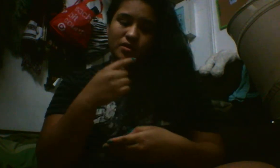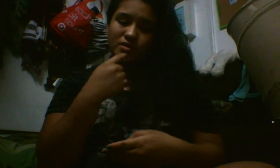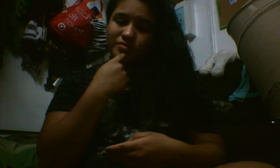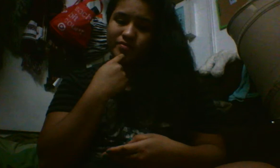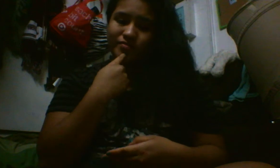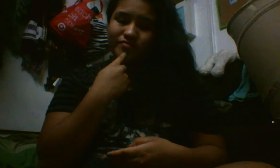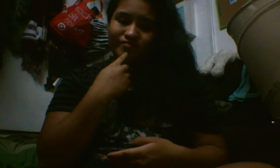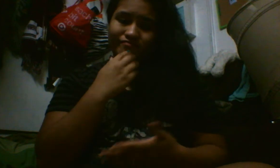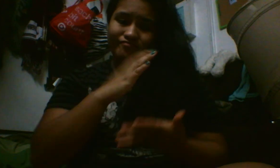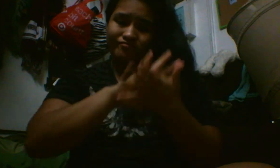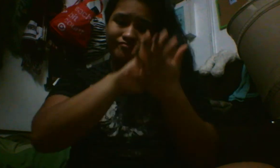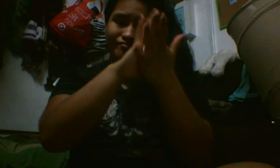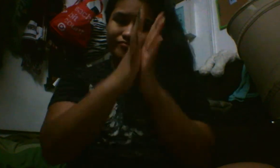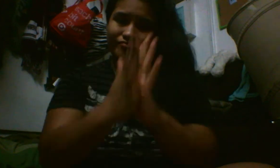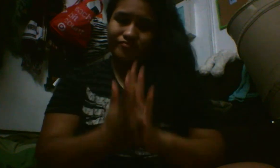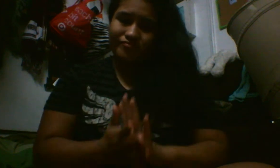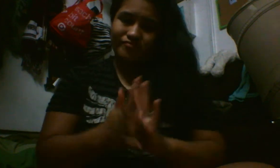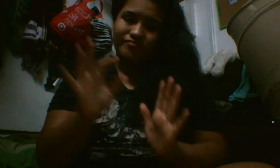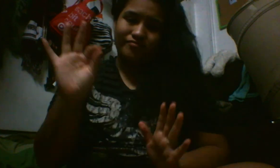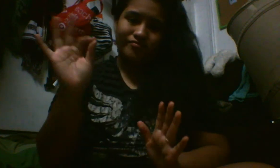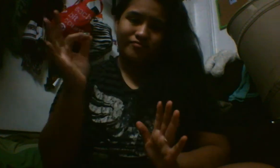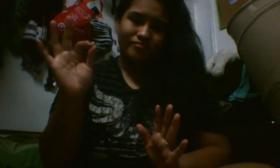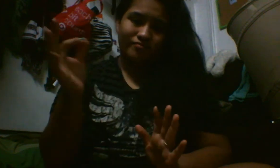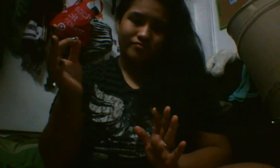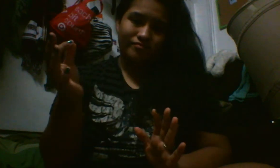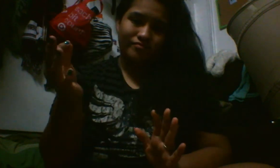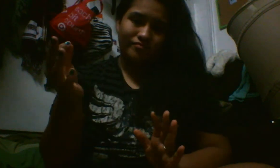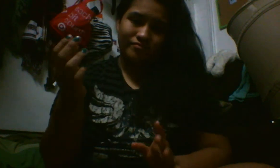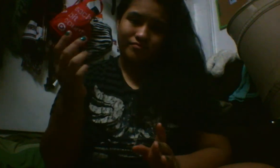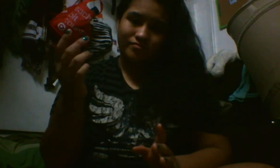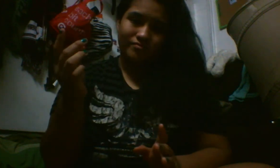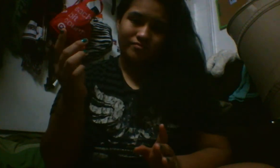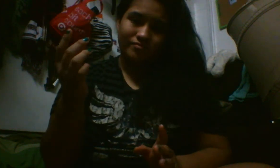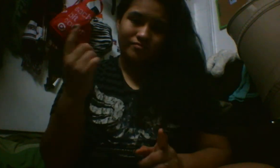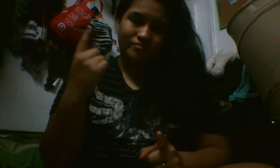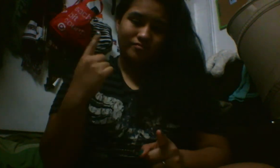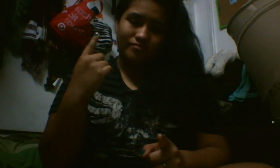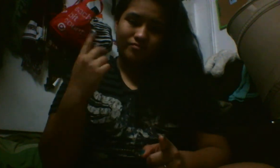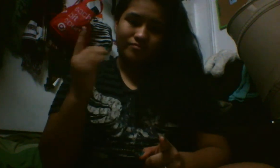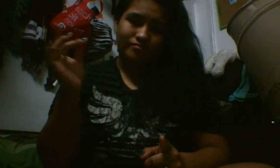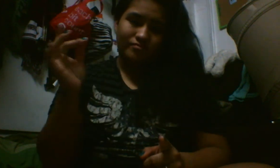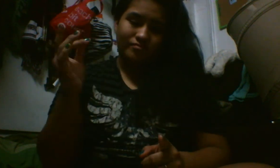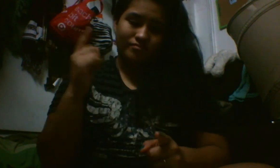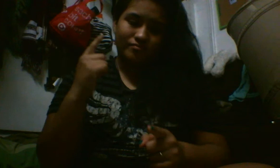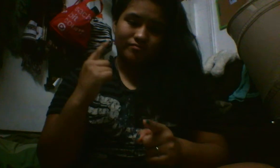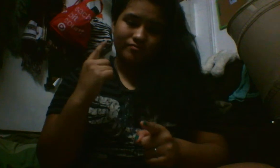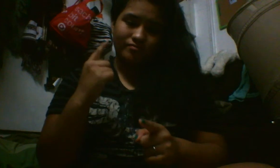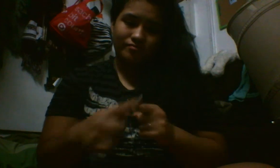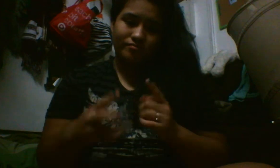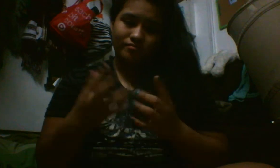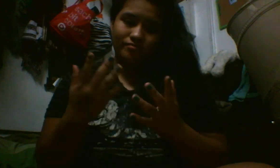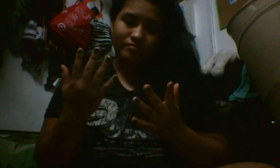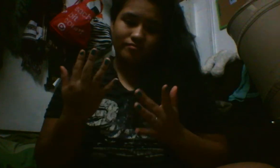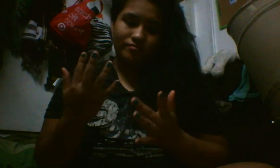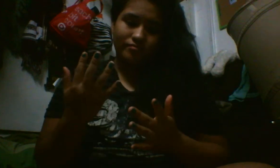complaining, saying, I can't wait to turn 18. She said, I'll make my own